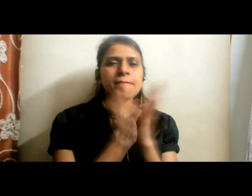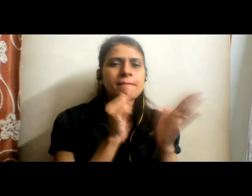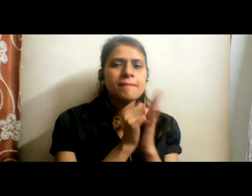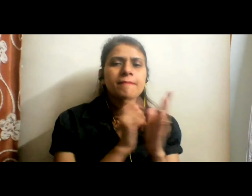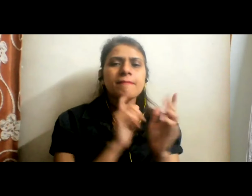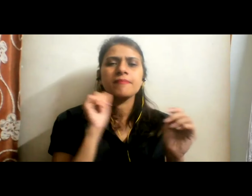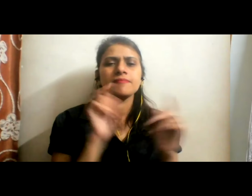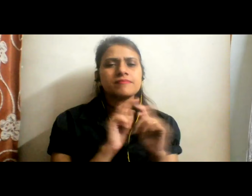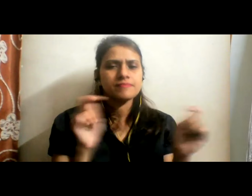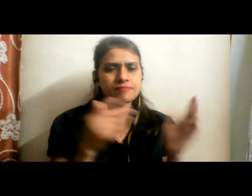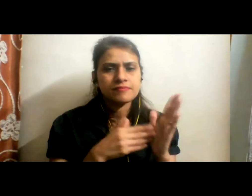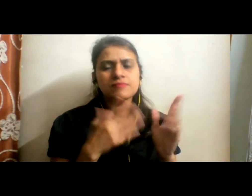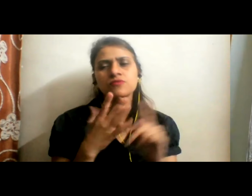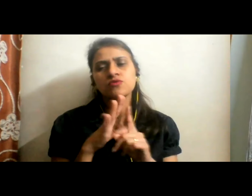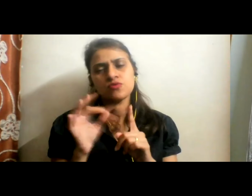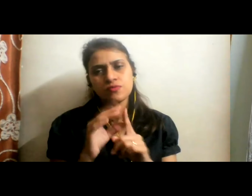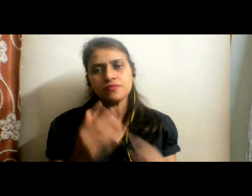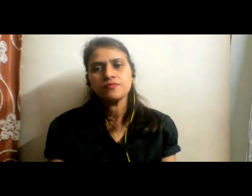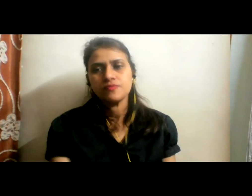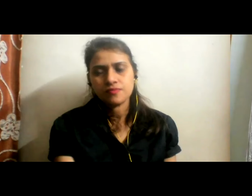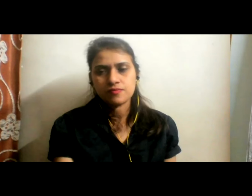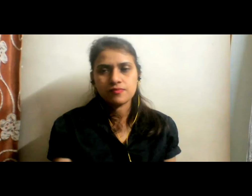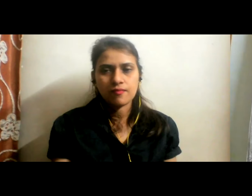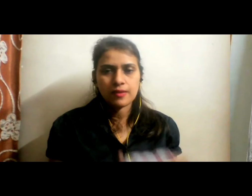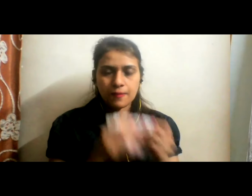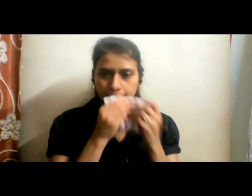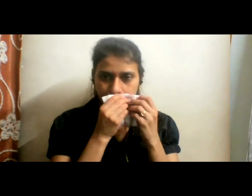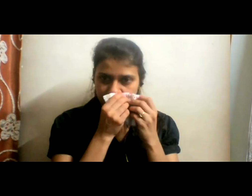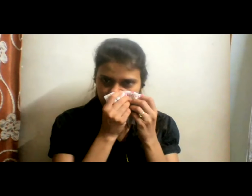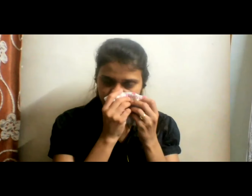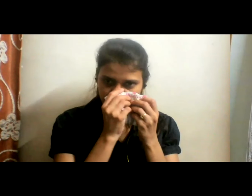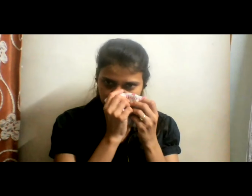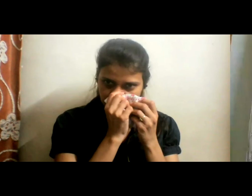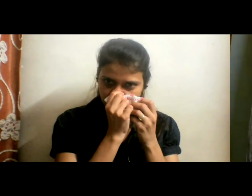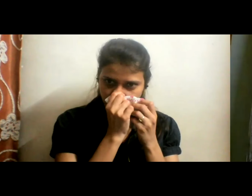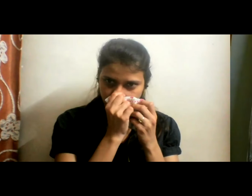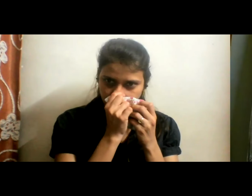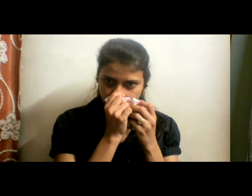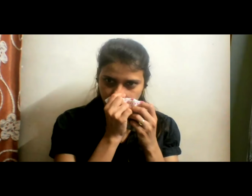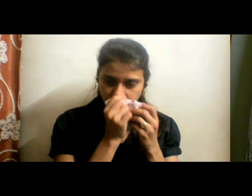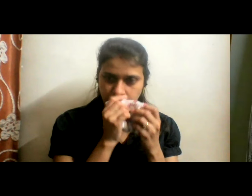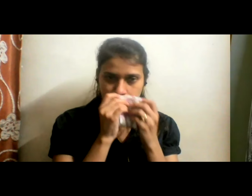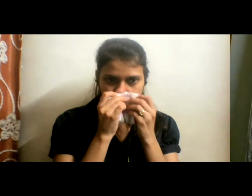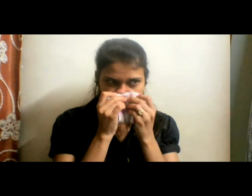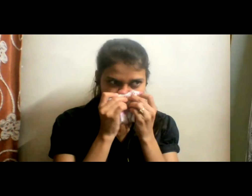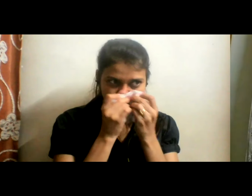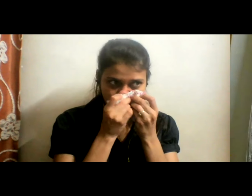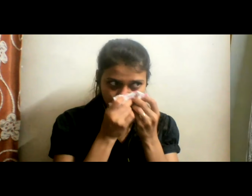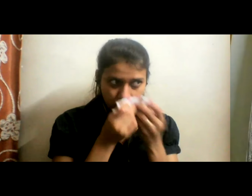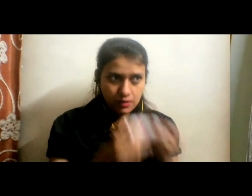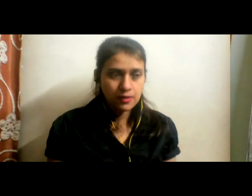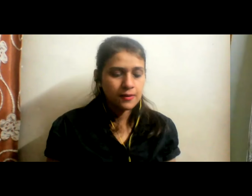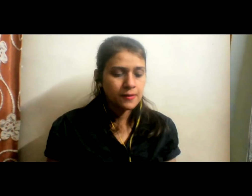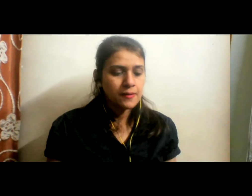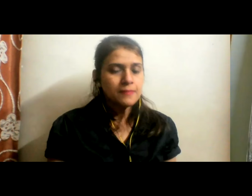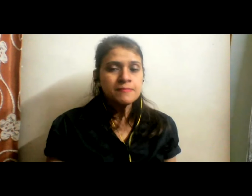articles, or in a conference proceedings as a paper. So it's more for a